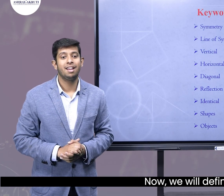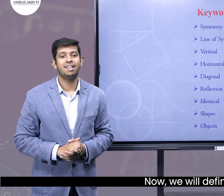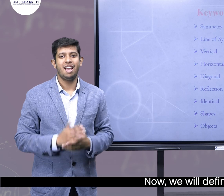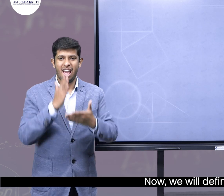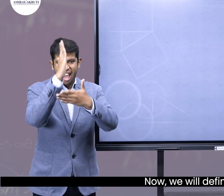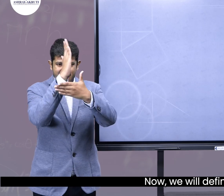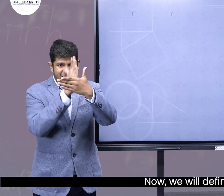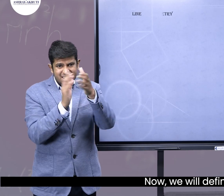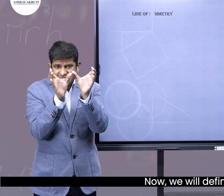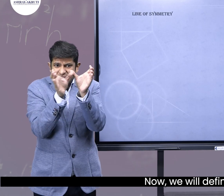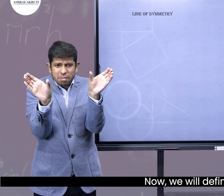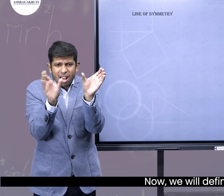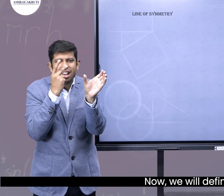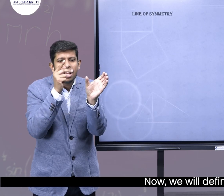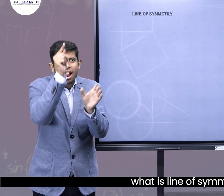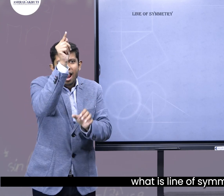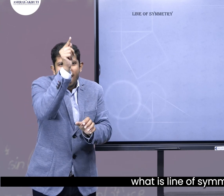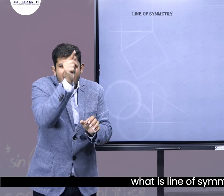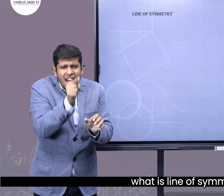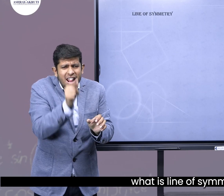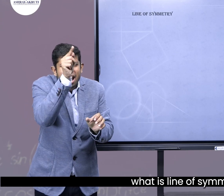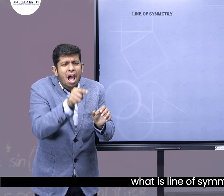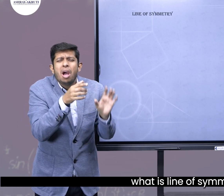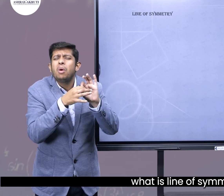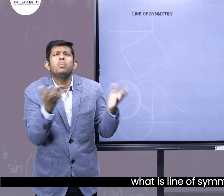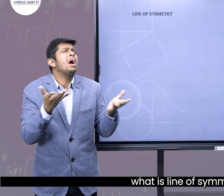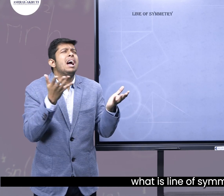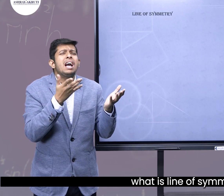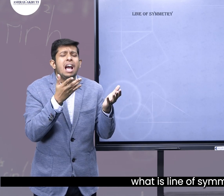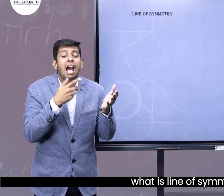Now, we will define what is line of symmetry.